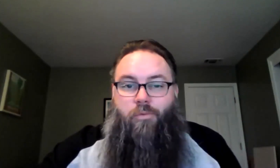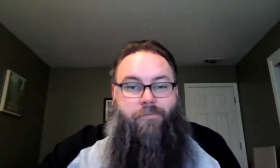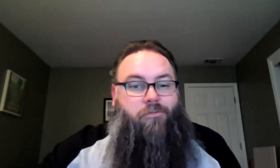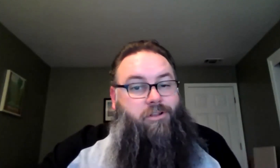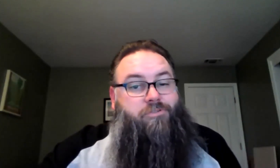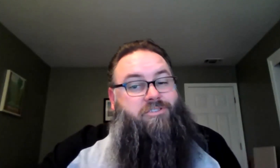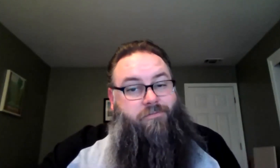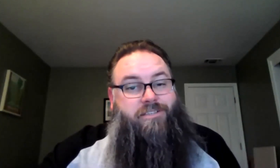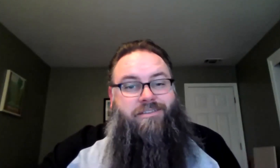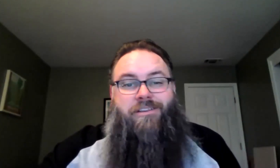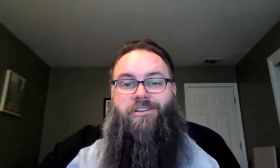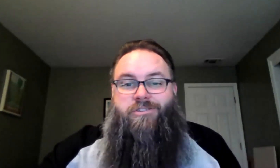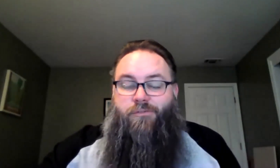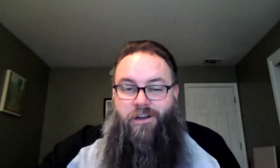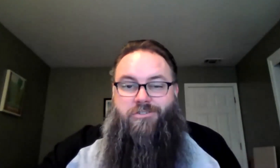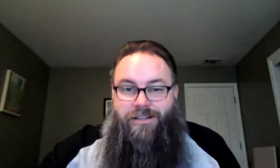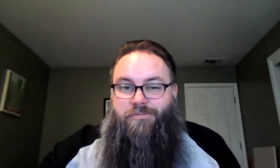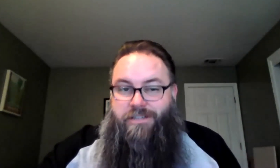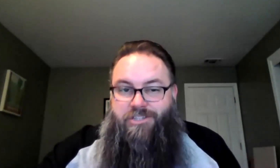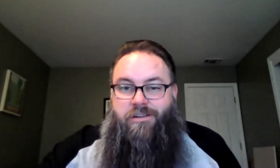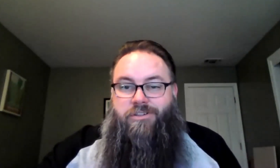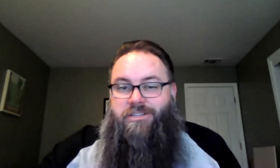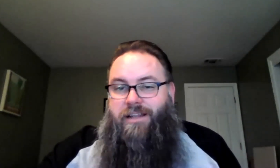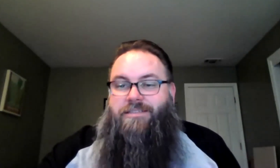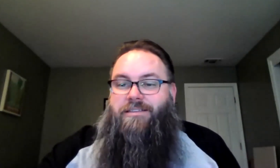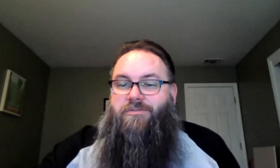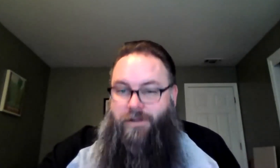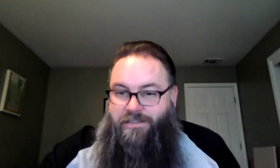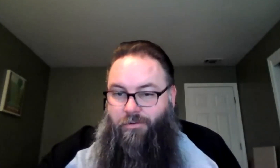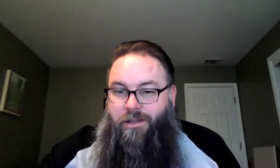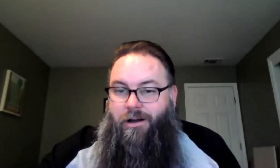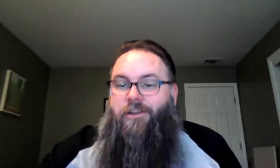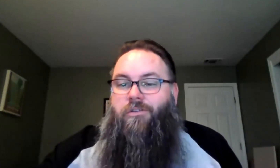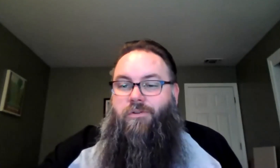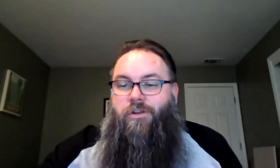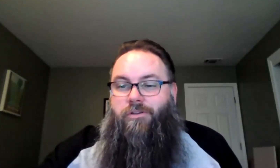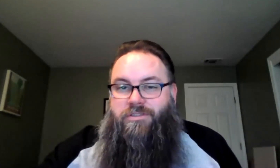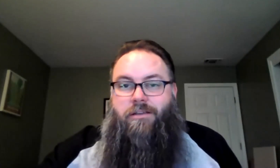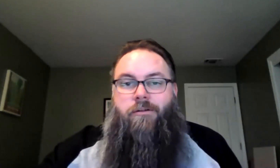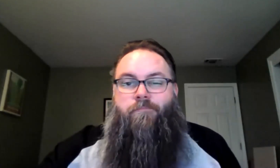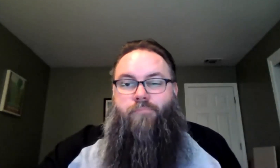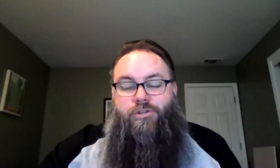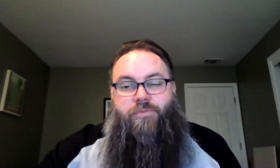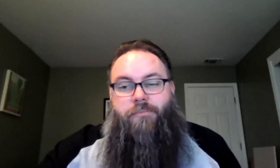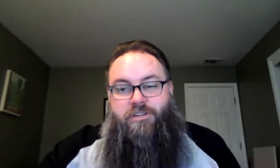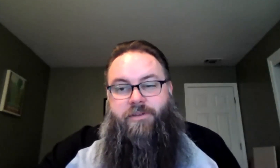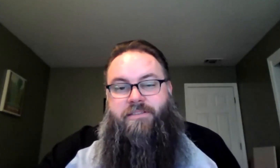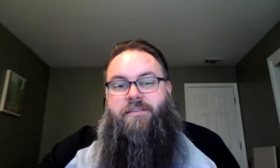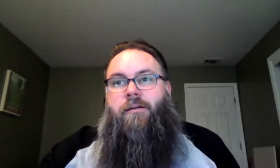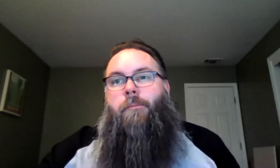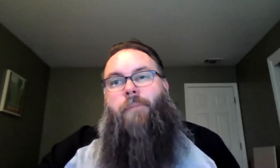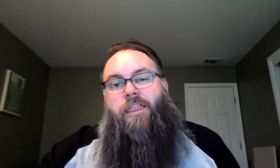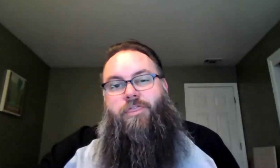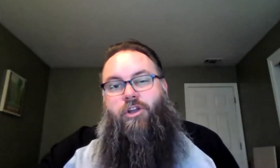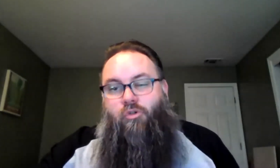a non-waiver billable service to fund transportation, which is in essence what is going on here when we are using purchase